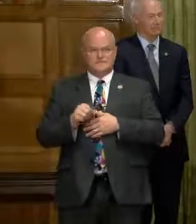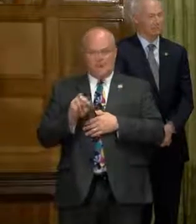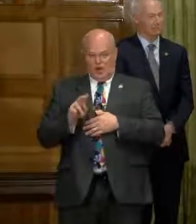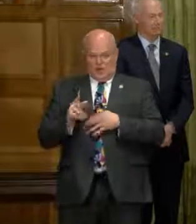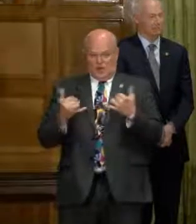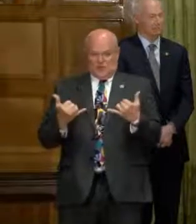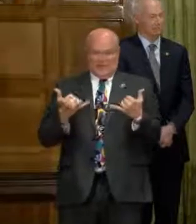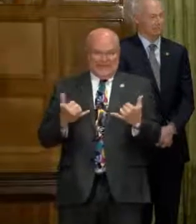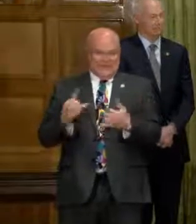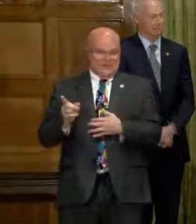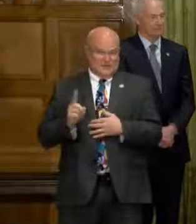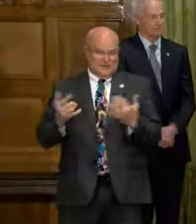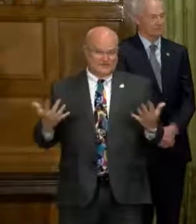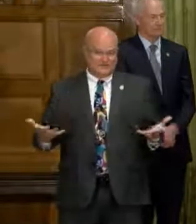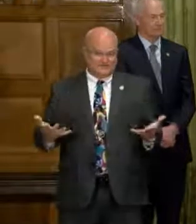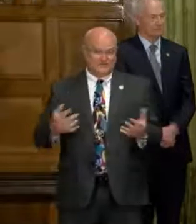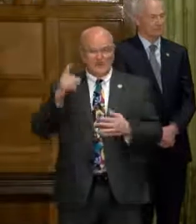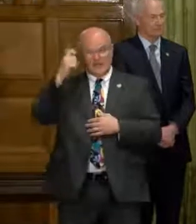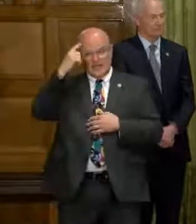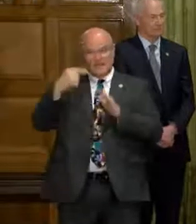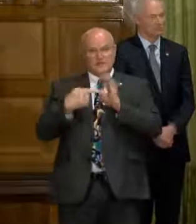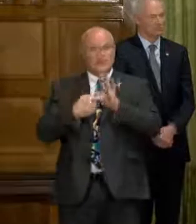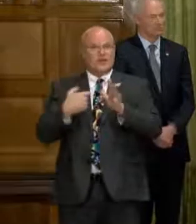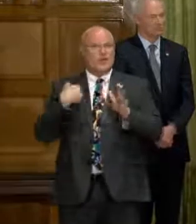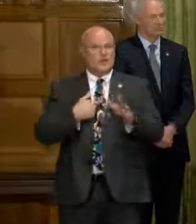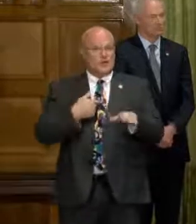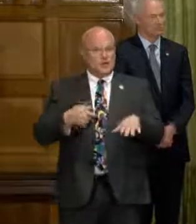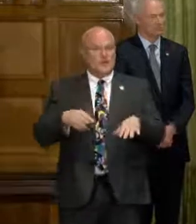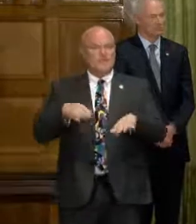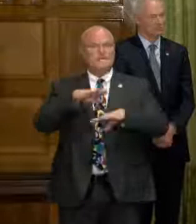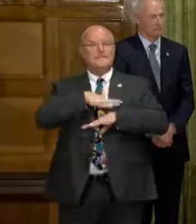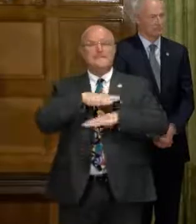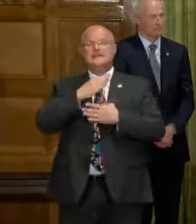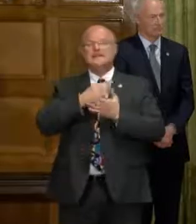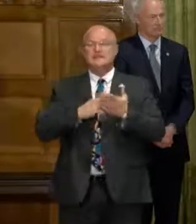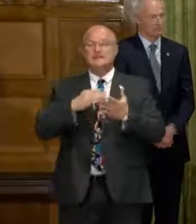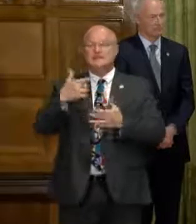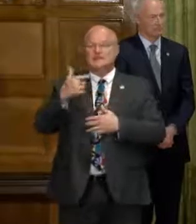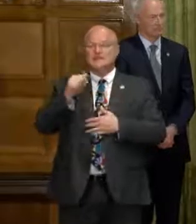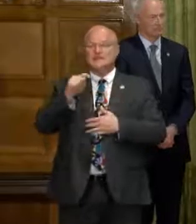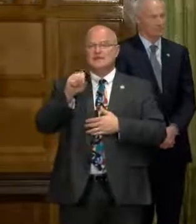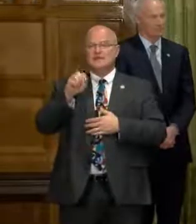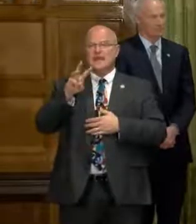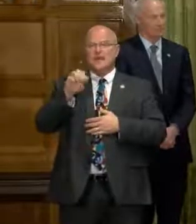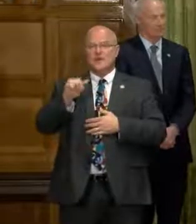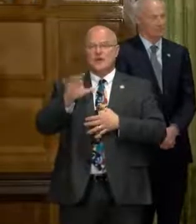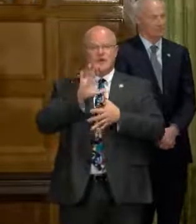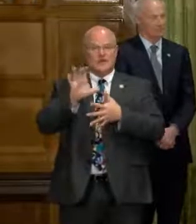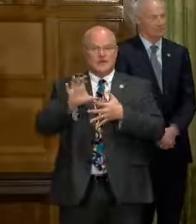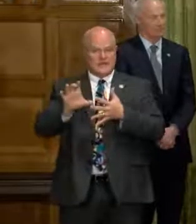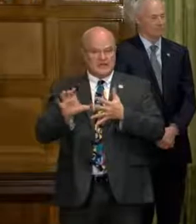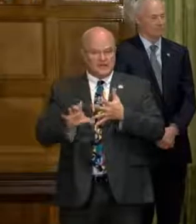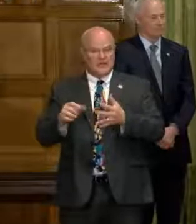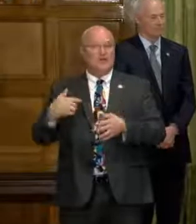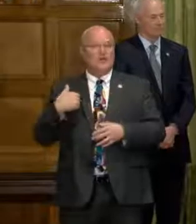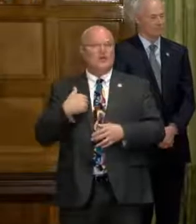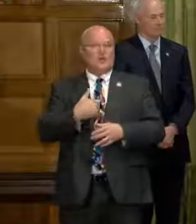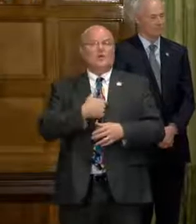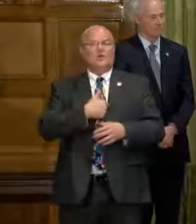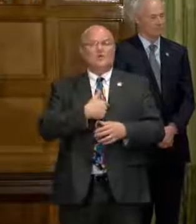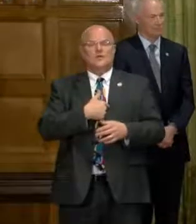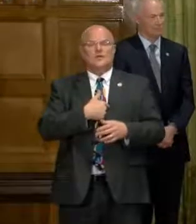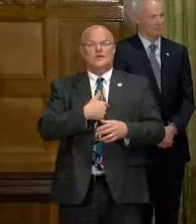now? Well, as the governor showed you, we are meeting some of the gateway criteria. We have